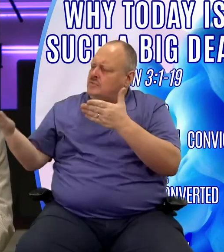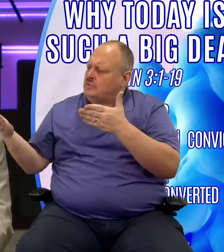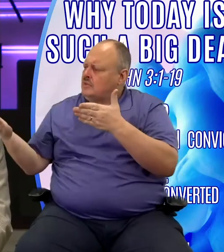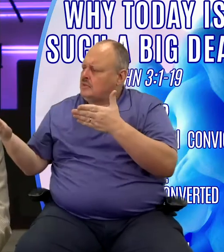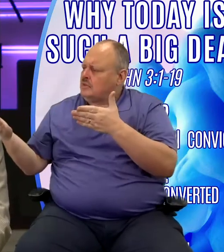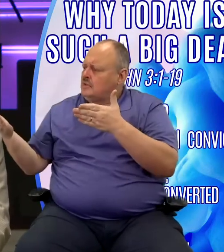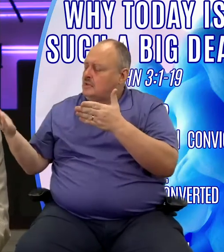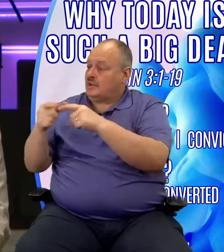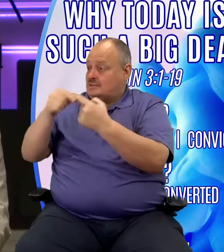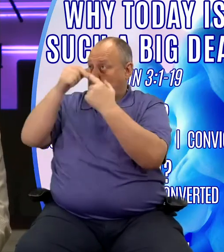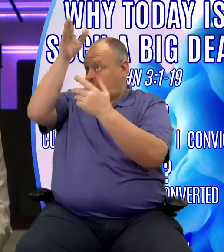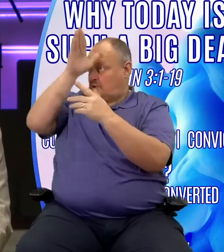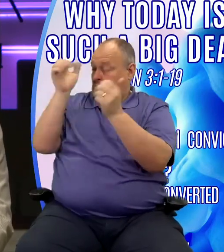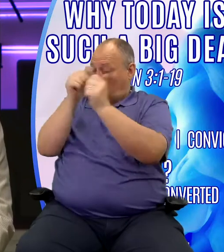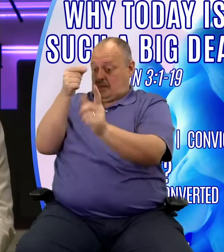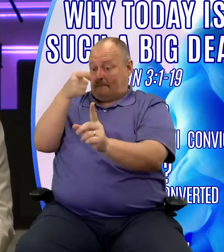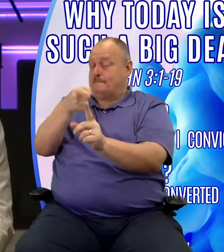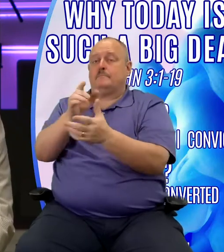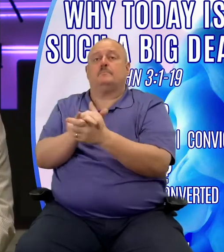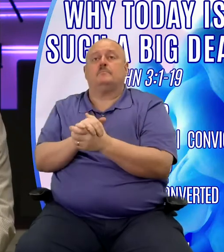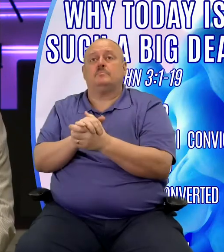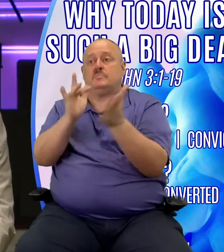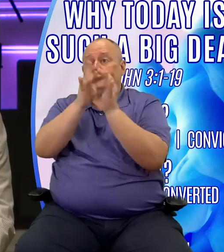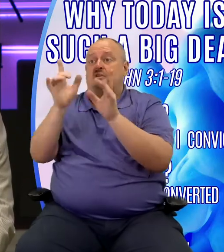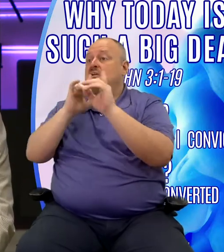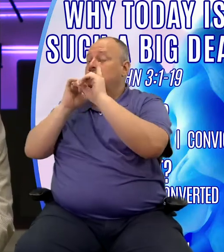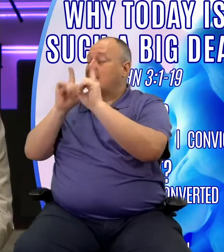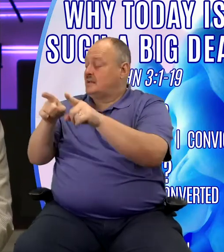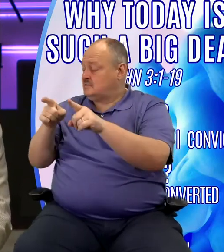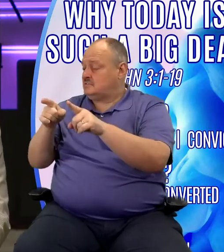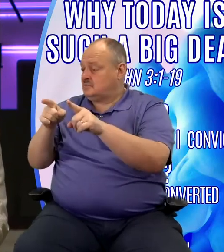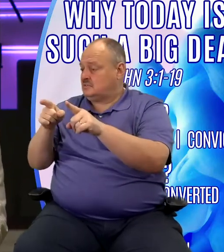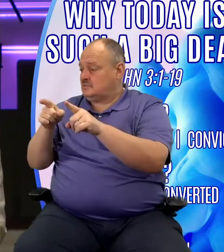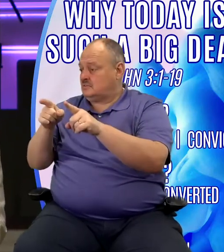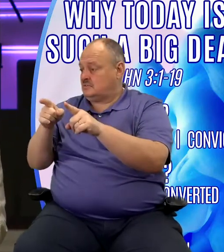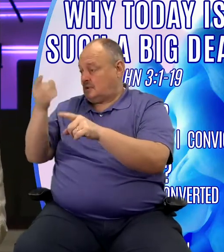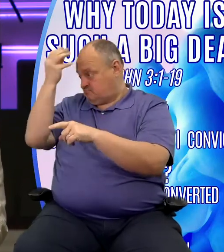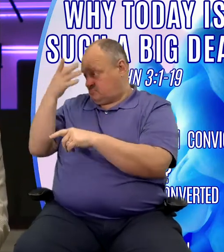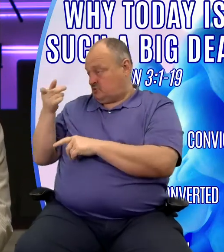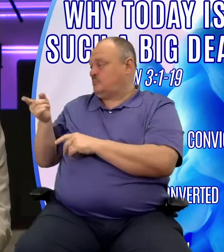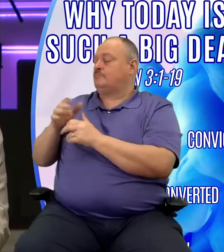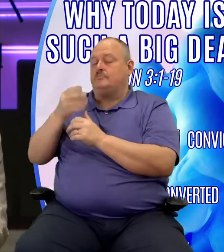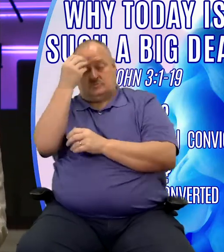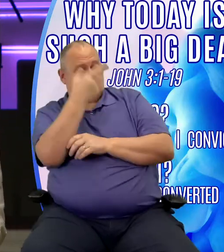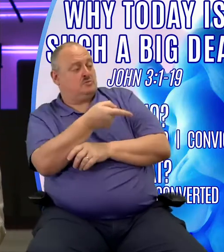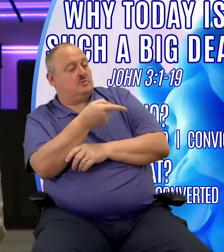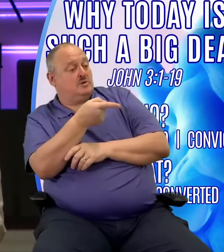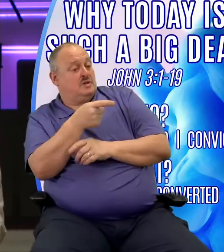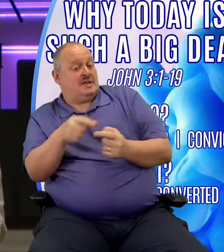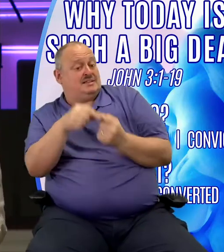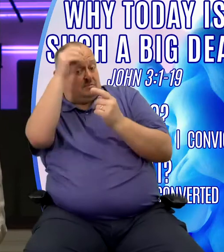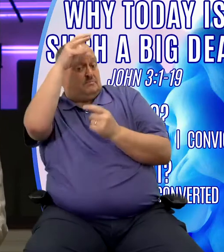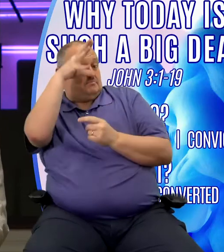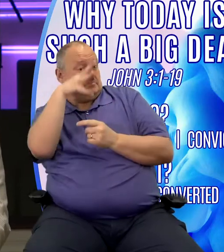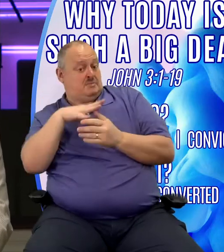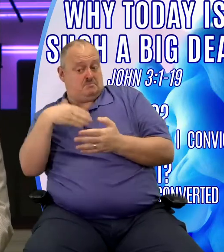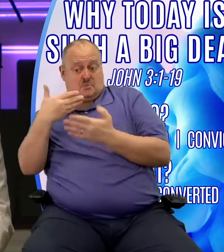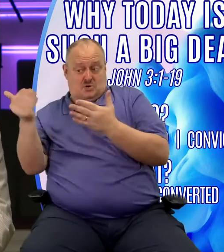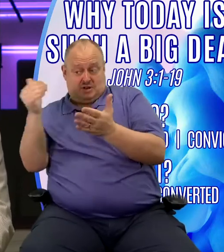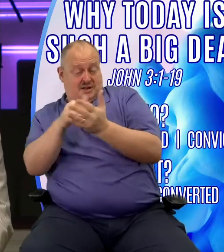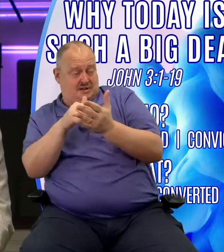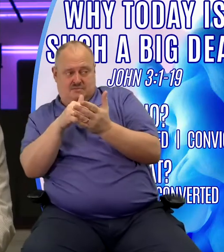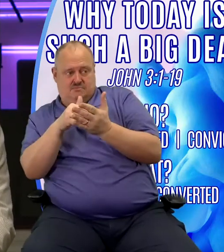doest except God be with him. Jesus answered and said unto him, Verily, verily, I say unto thee, except a man be born again,